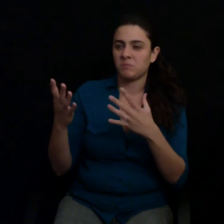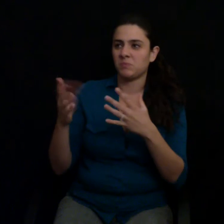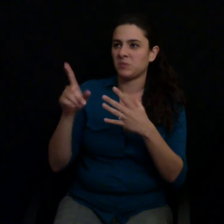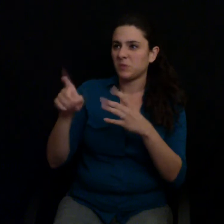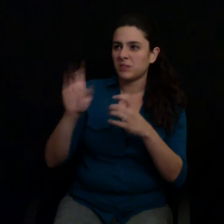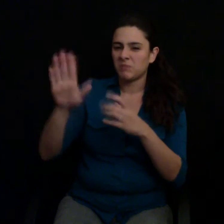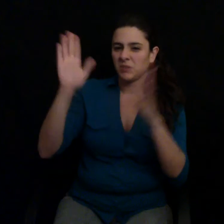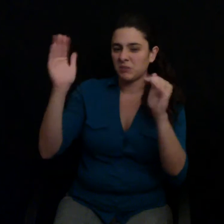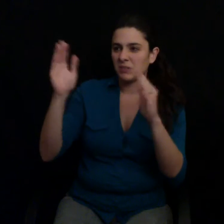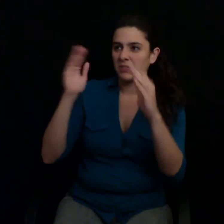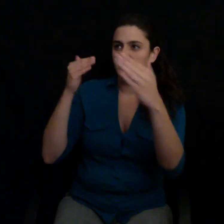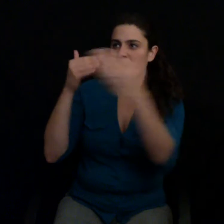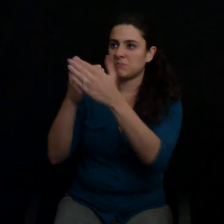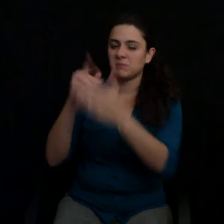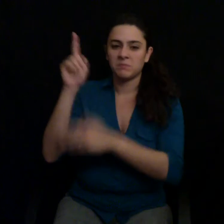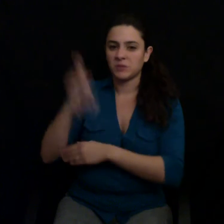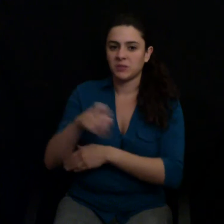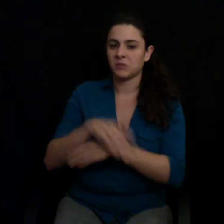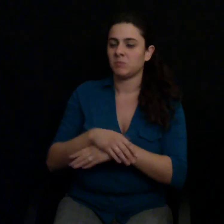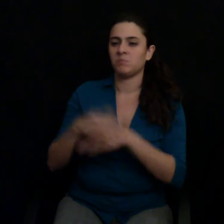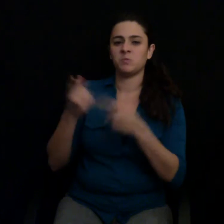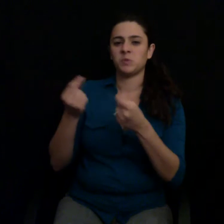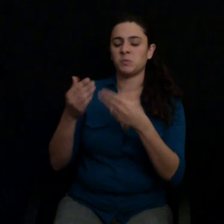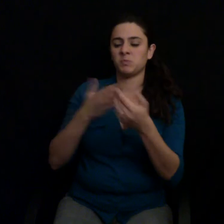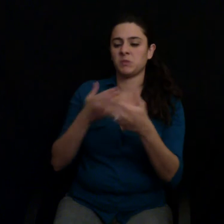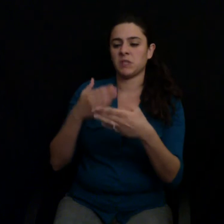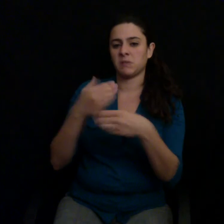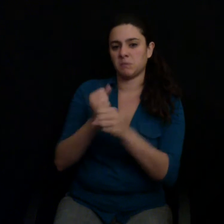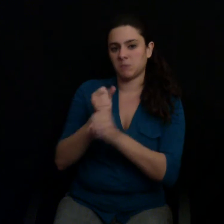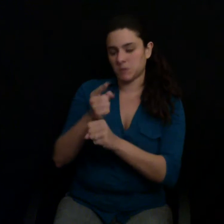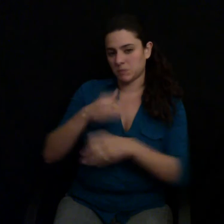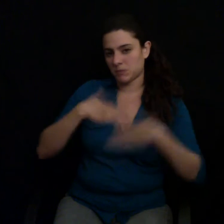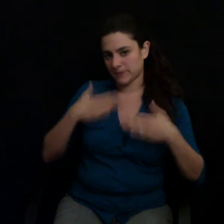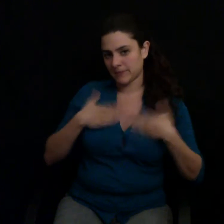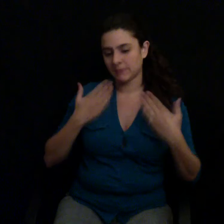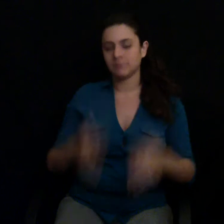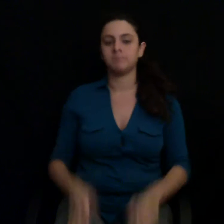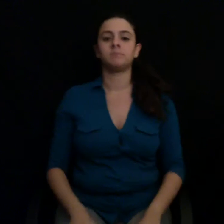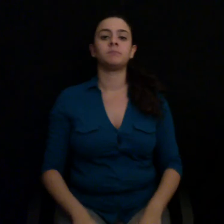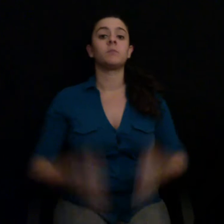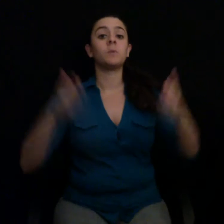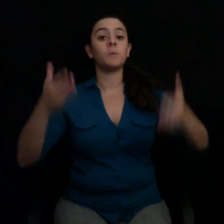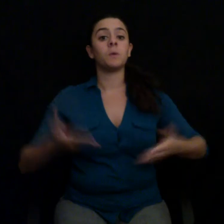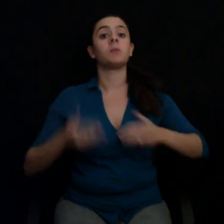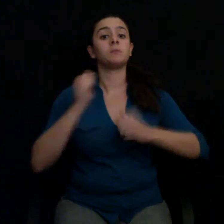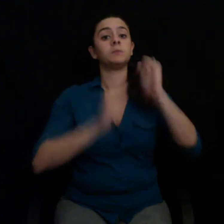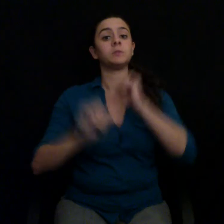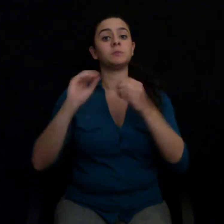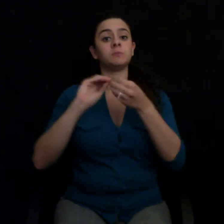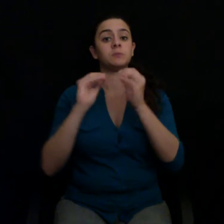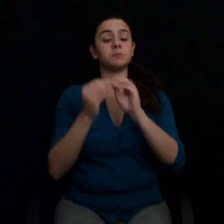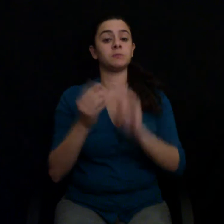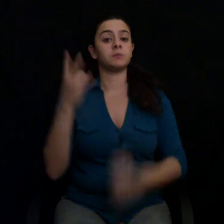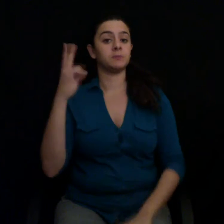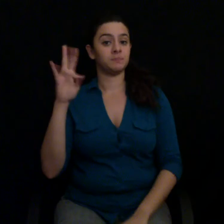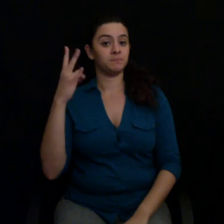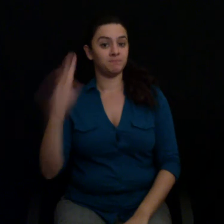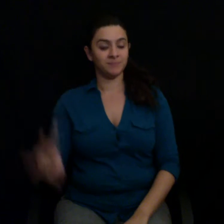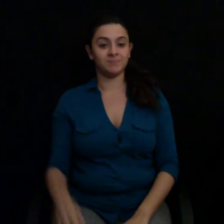happy. Welcome to episode 17 of Upvoted by Reddit. I'm your host, Alexis Ohanian. We hope you enjoyed last week's episode